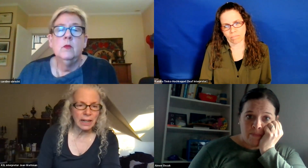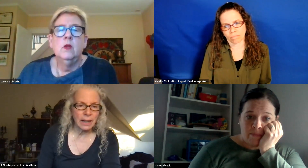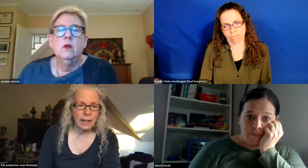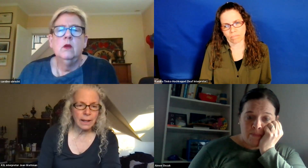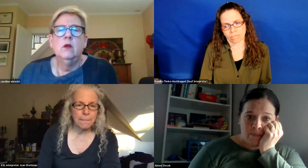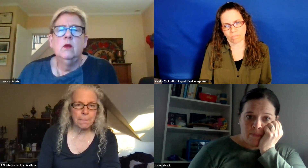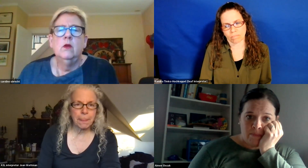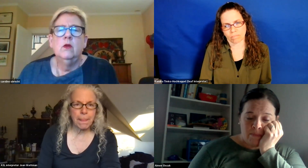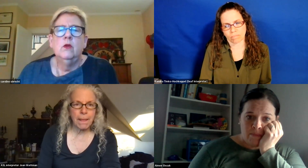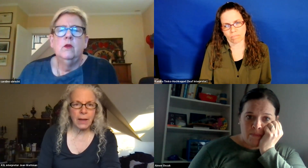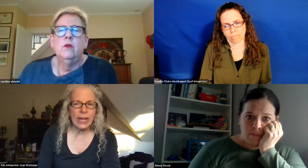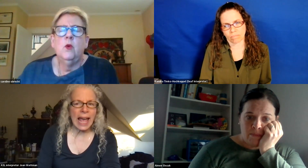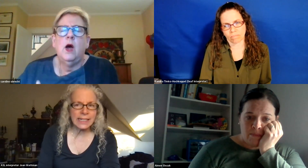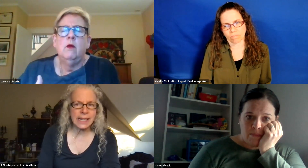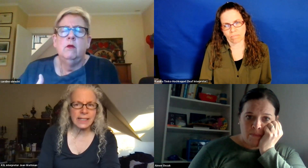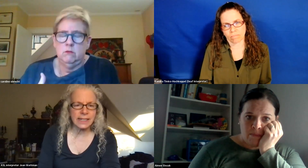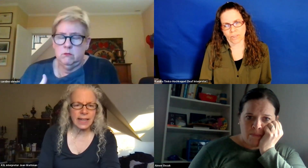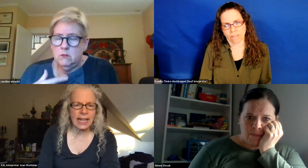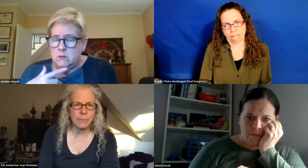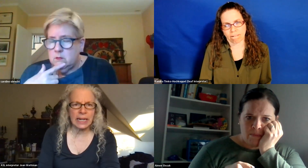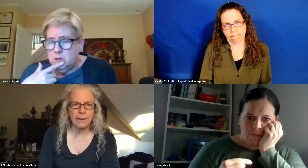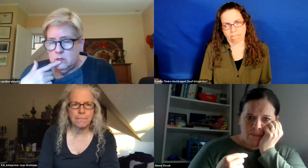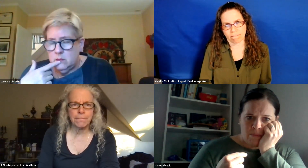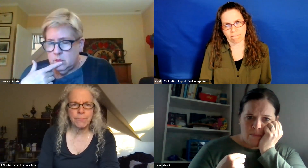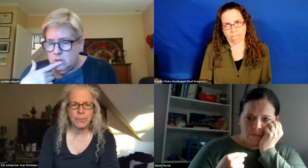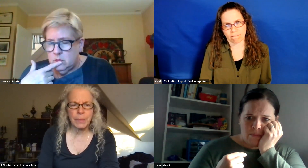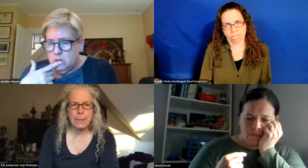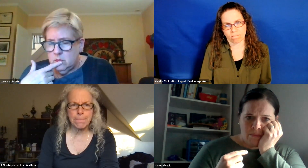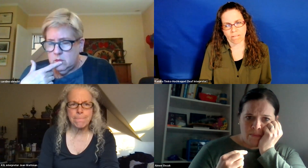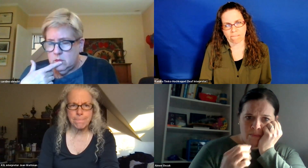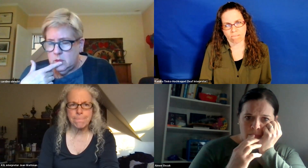meeting. We had discussed it last meeting.